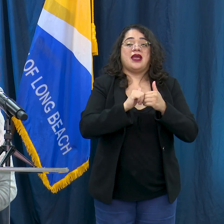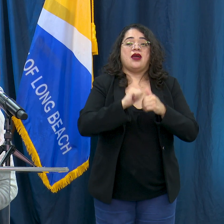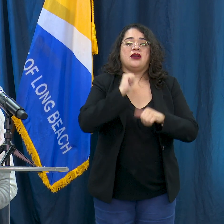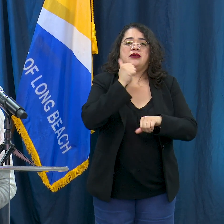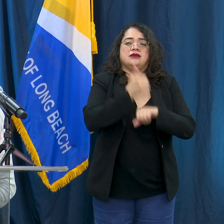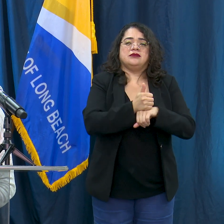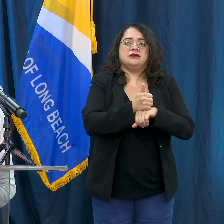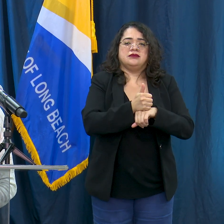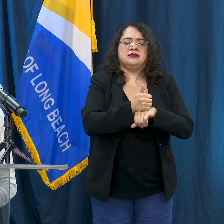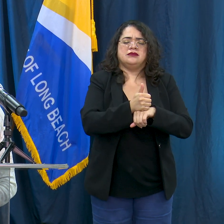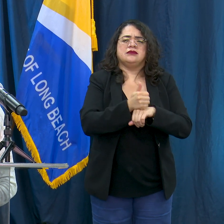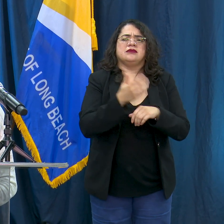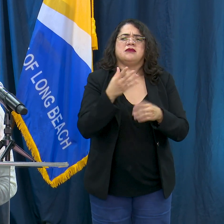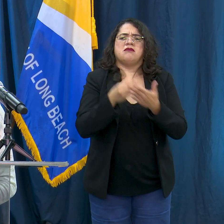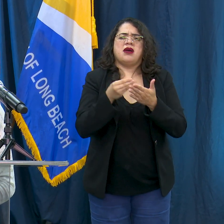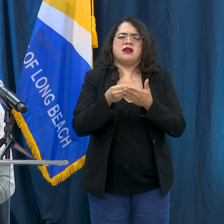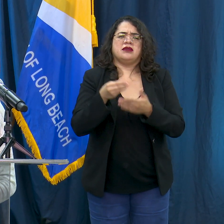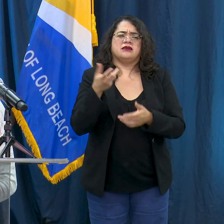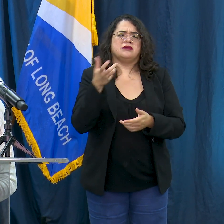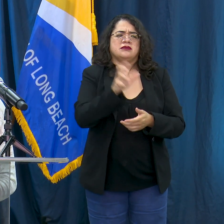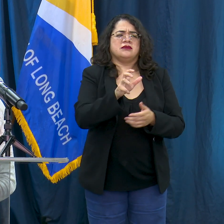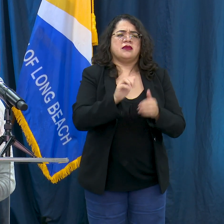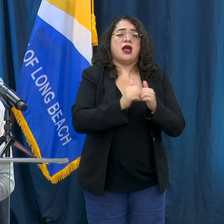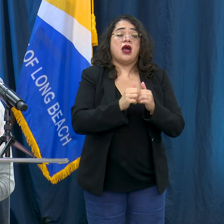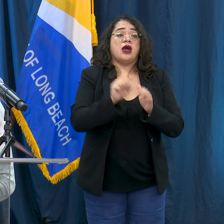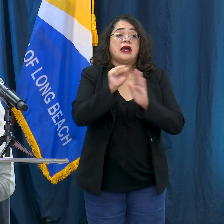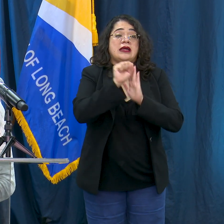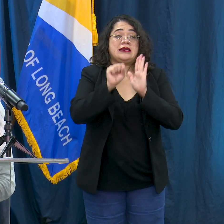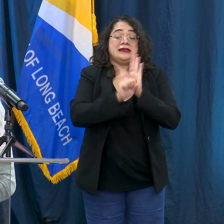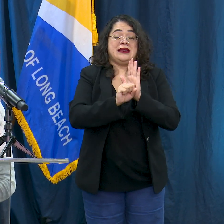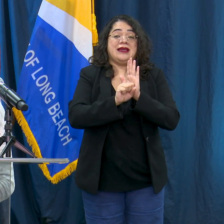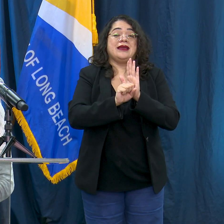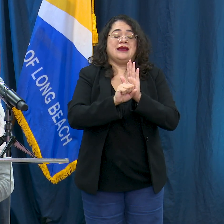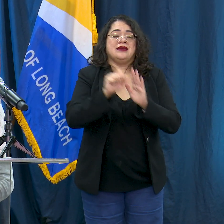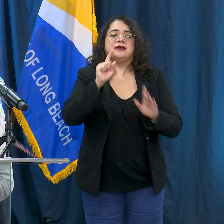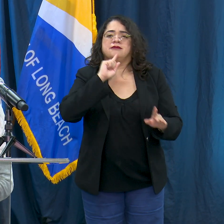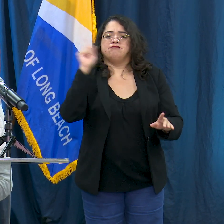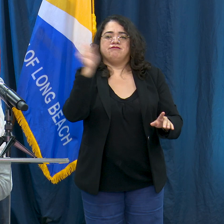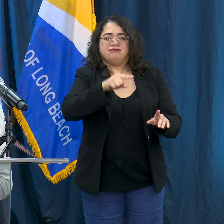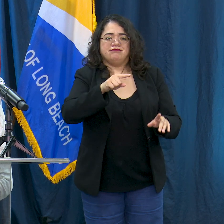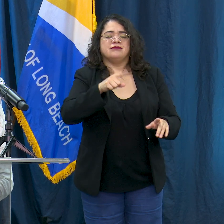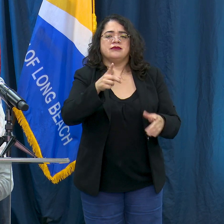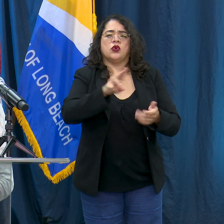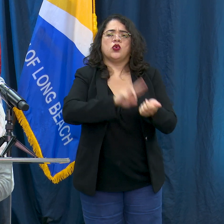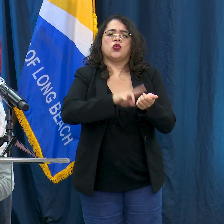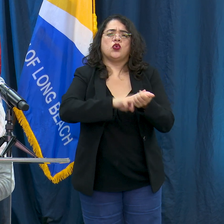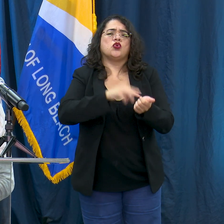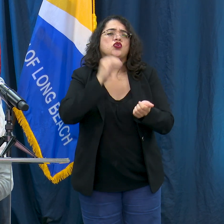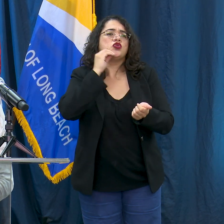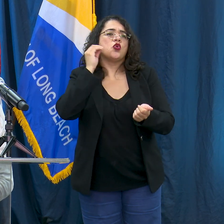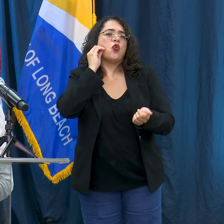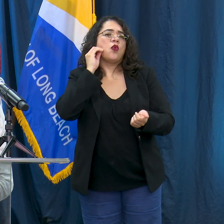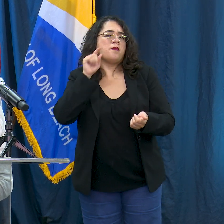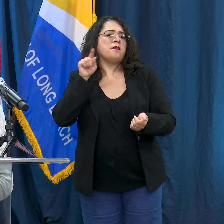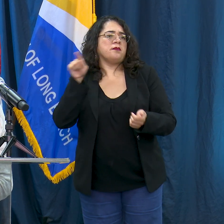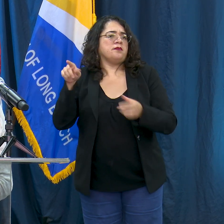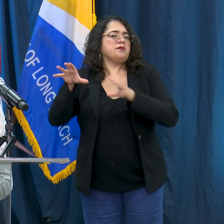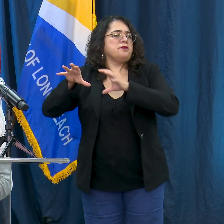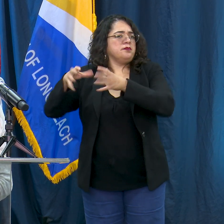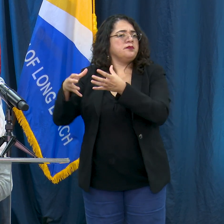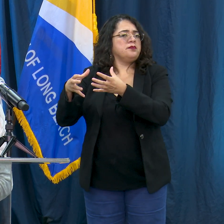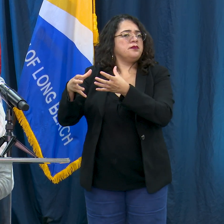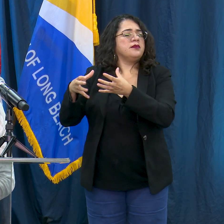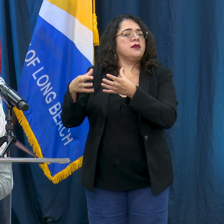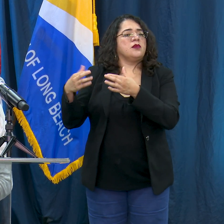funded. Yeah, so the state mandate for testing of everyone within a nursing home actually lies with the nursing